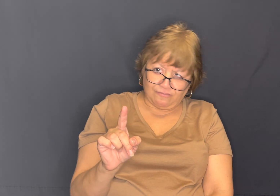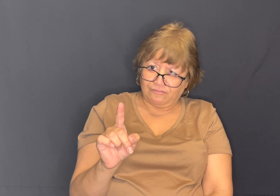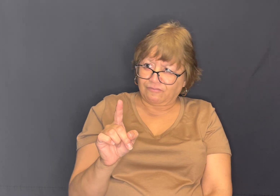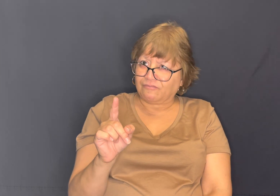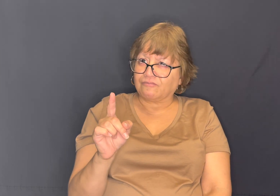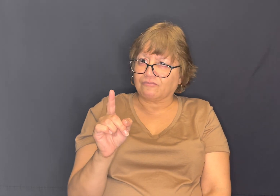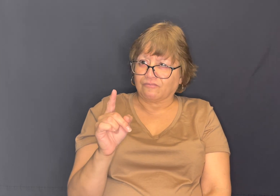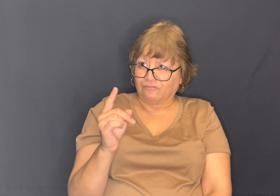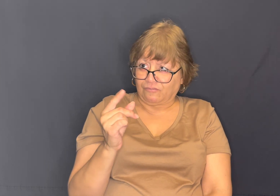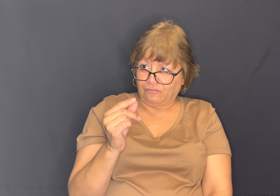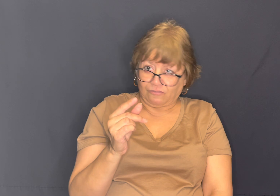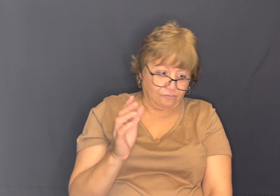Let's see.